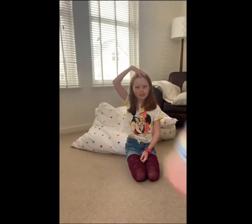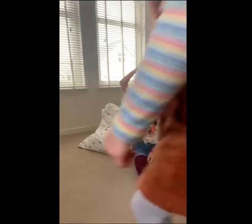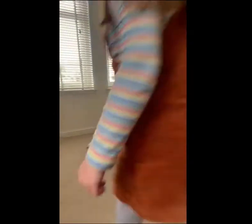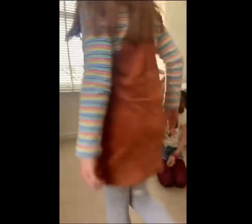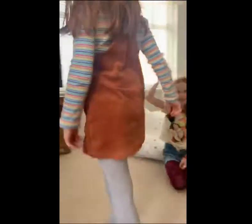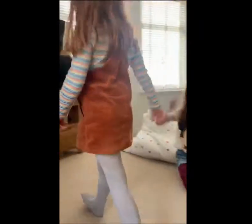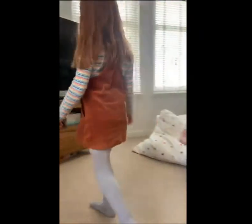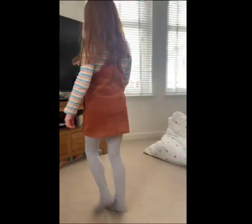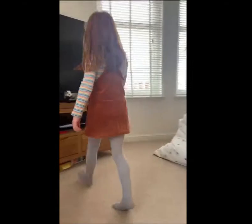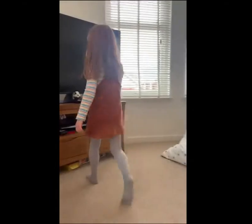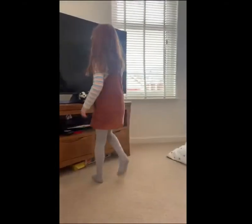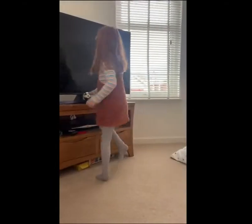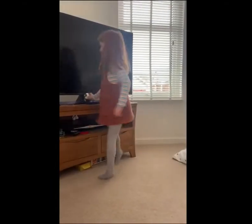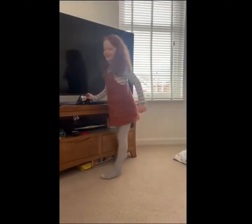Badger.